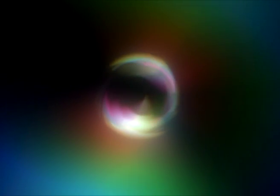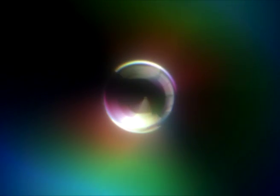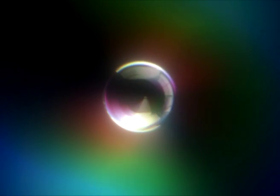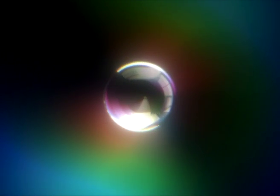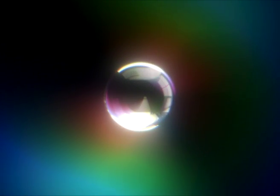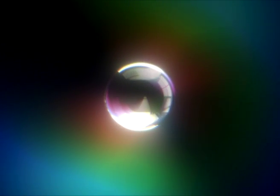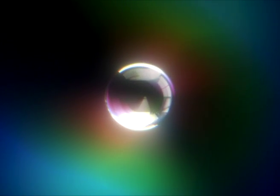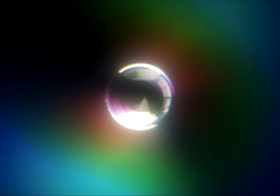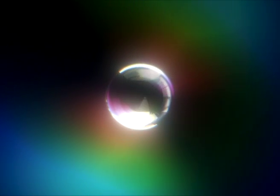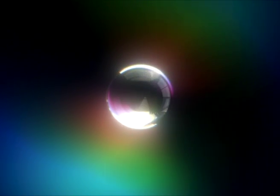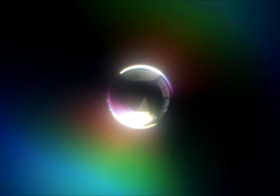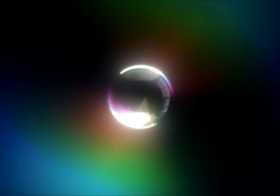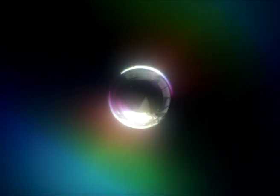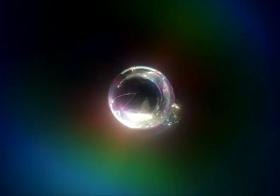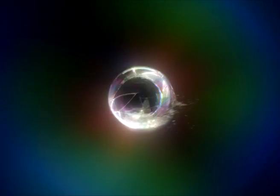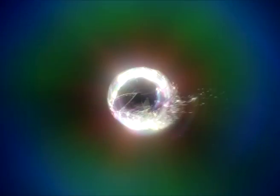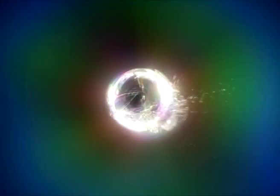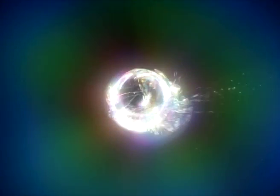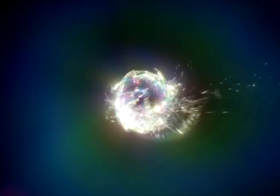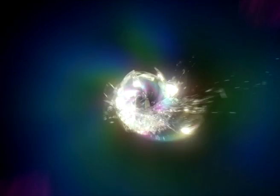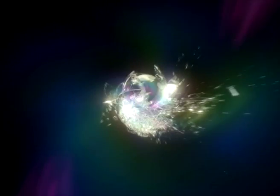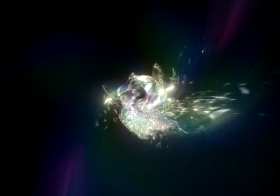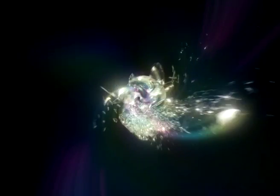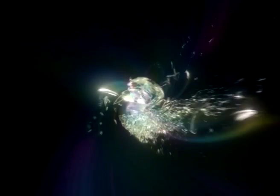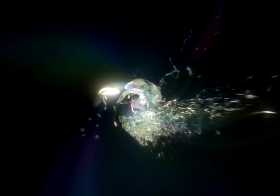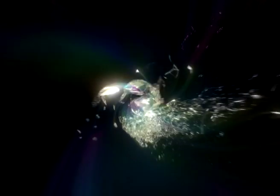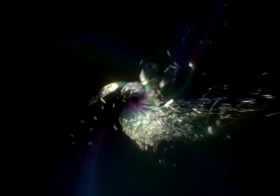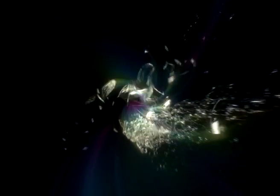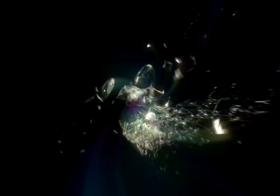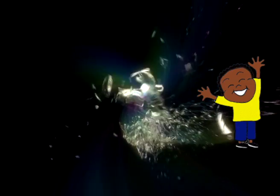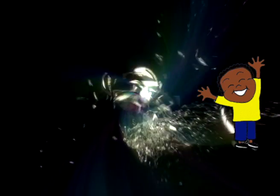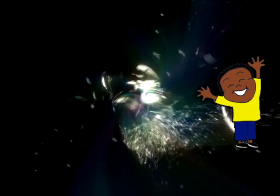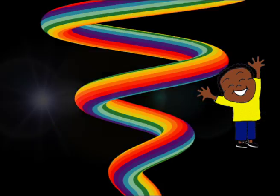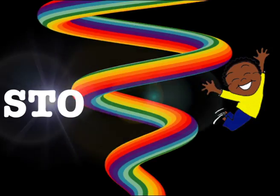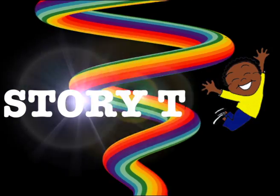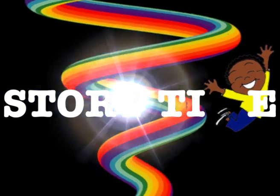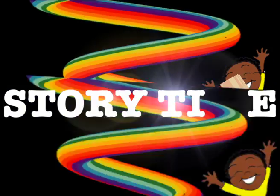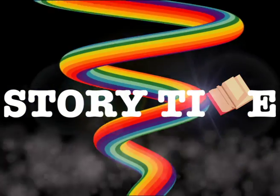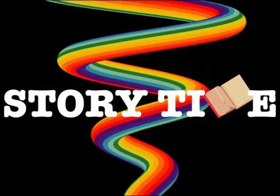Ladies and gentlemen, are you ready? It's story time.